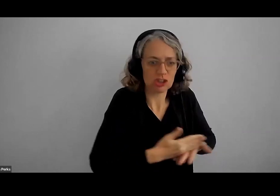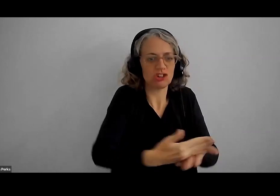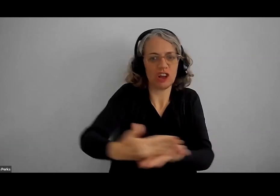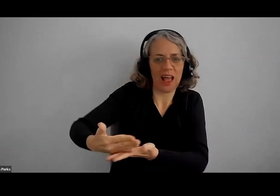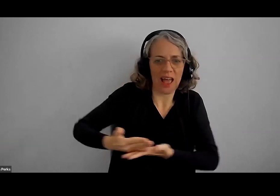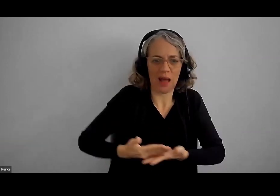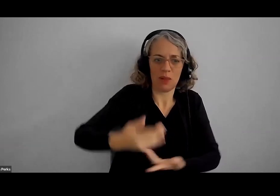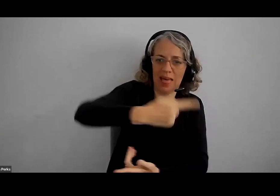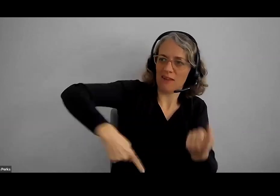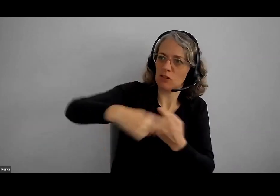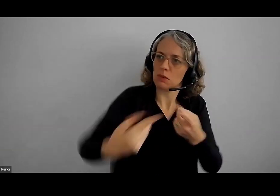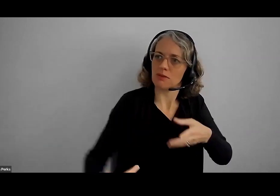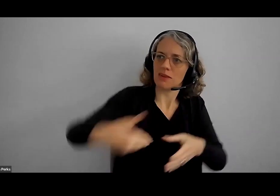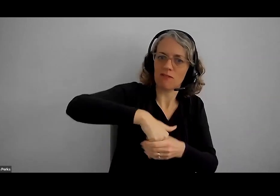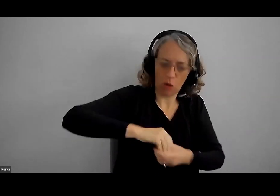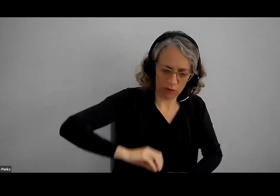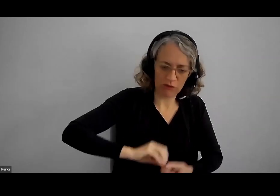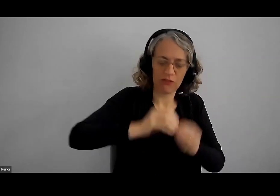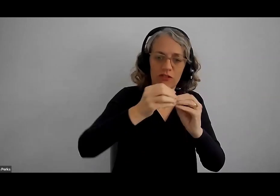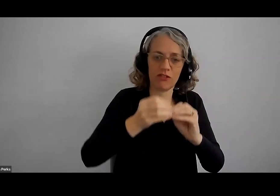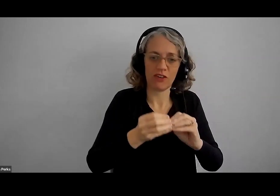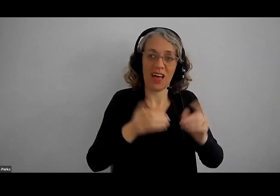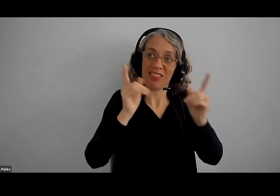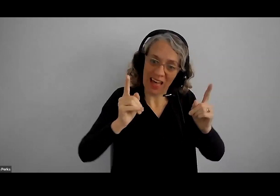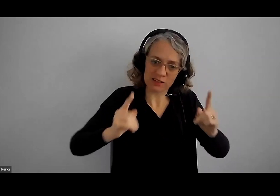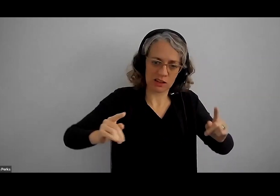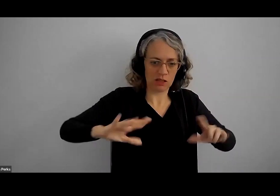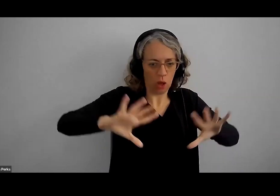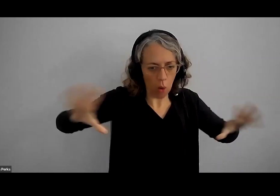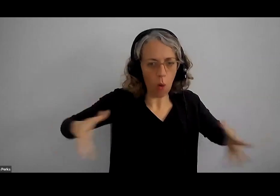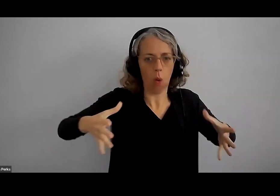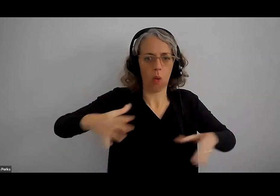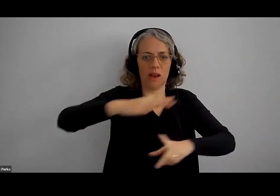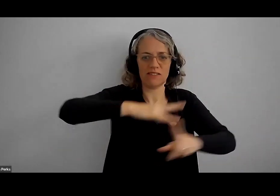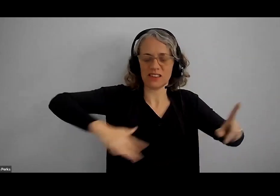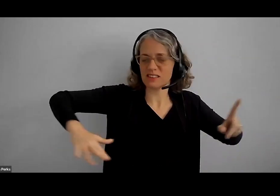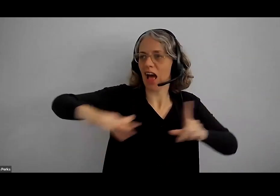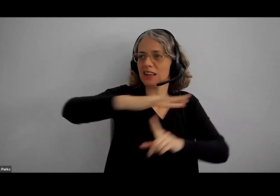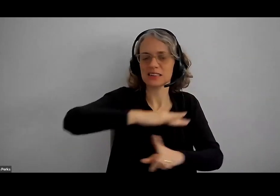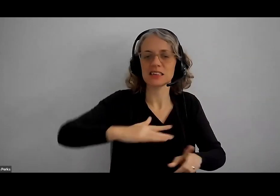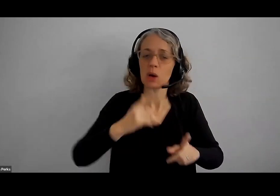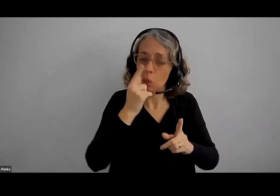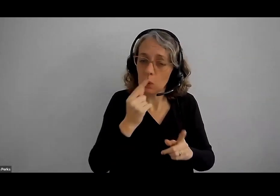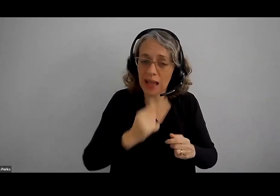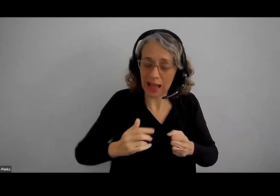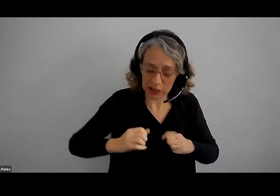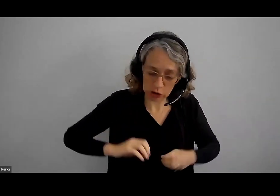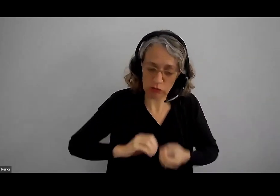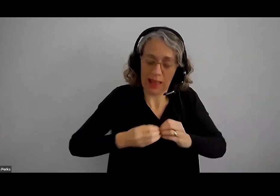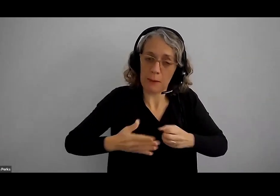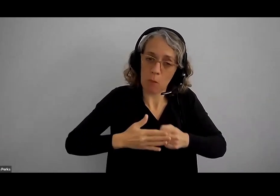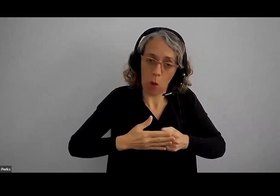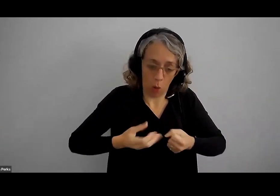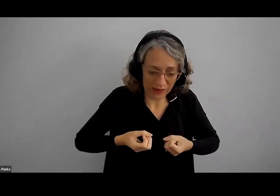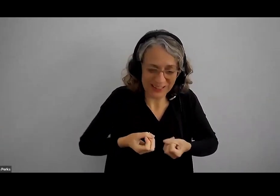who co-create it. And that turns out to be the whole of society. We can create far, far more distributive